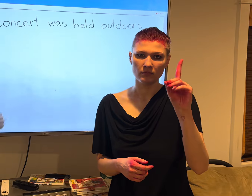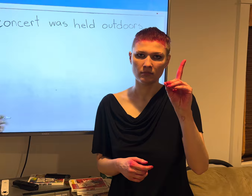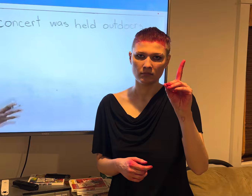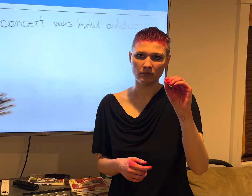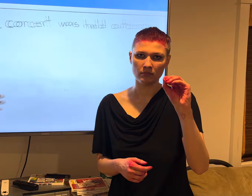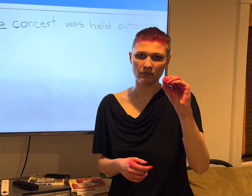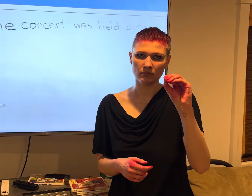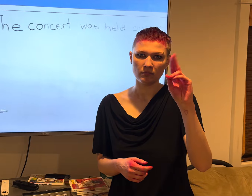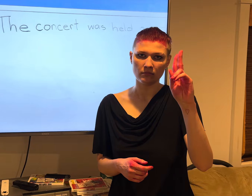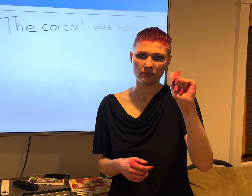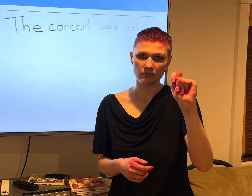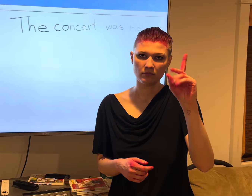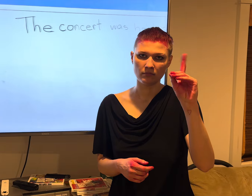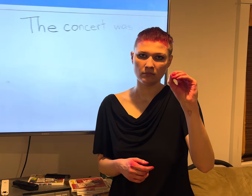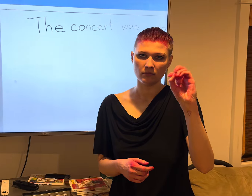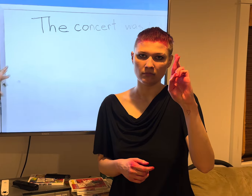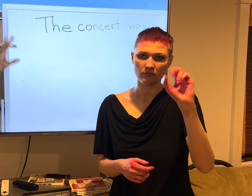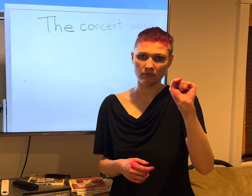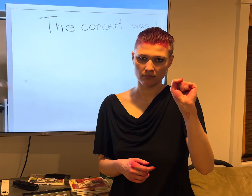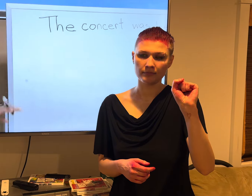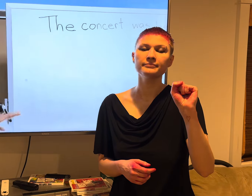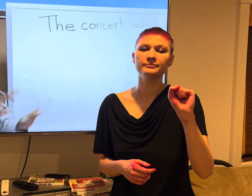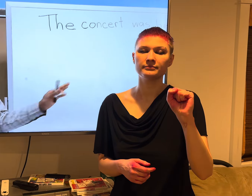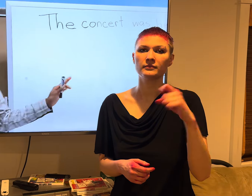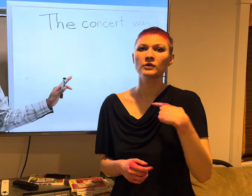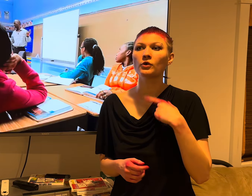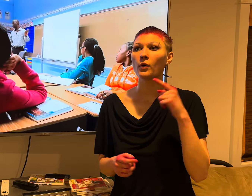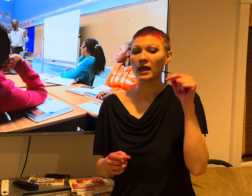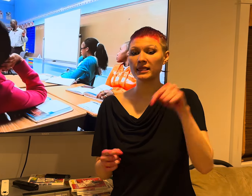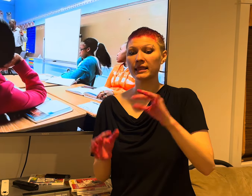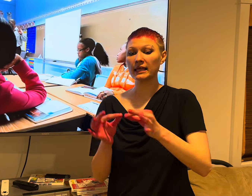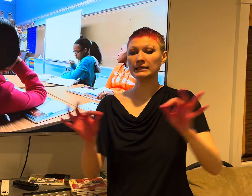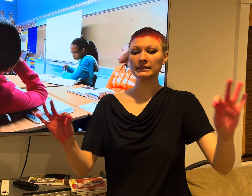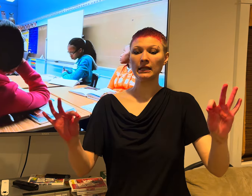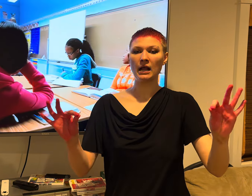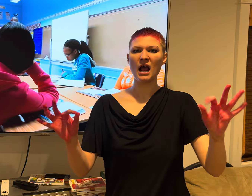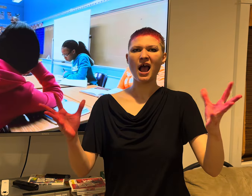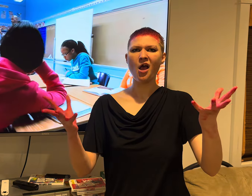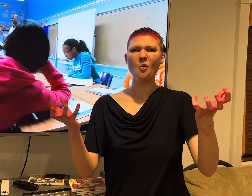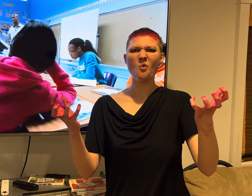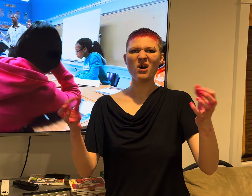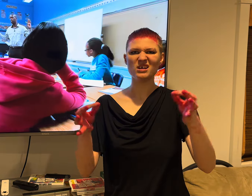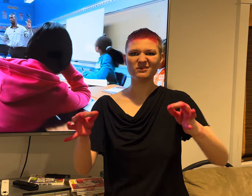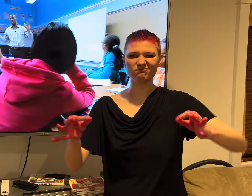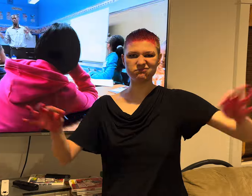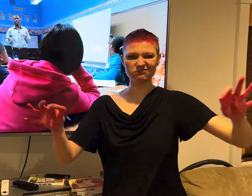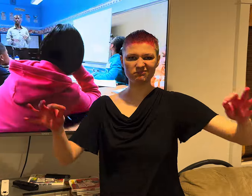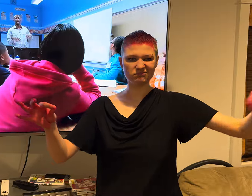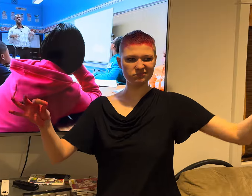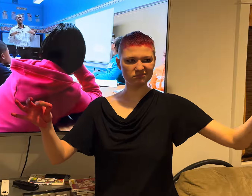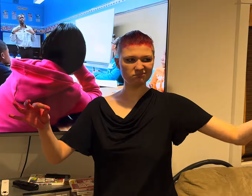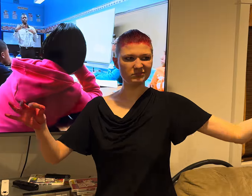with by adding adjectives. Just by adding adjectives. All right, just by adding adjectives. We're not going to add anything to the